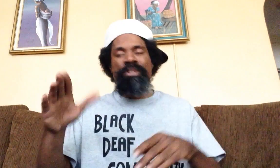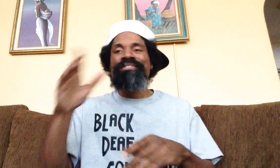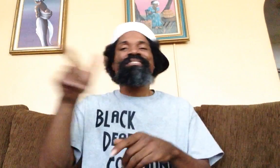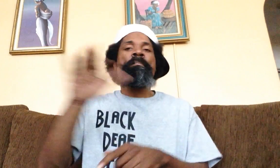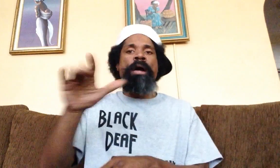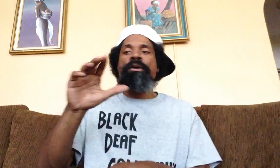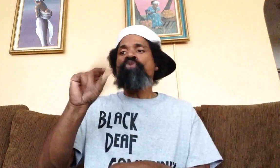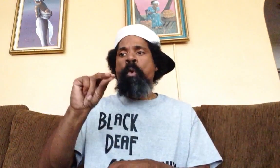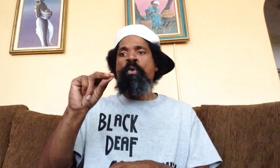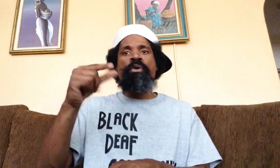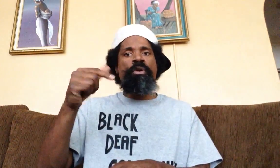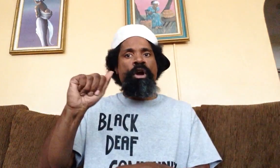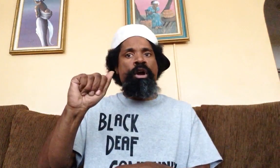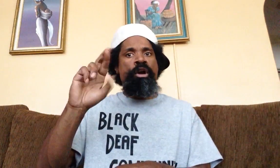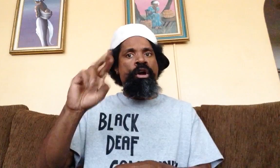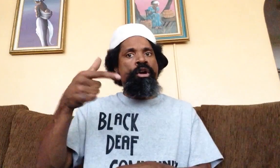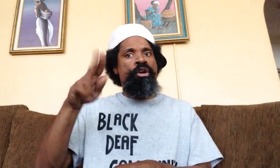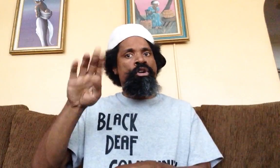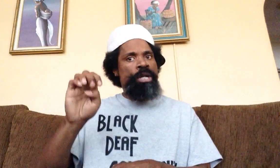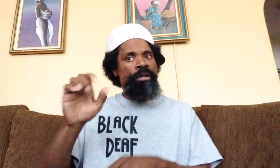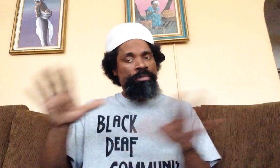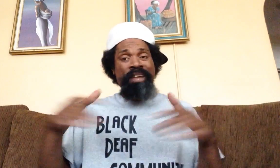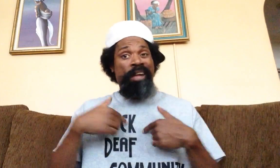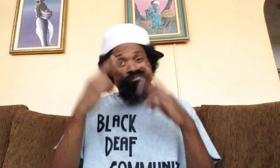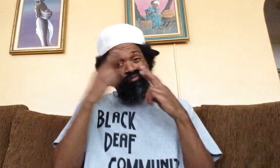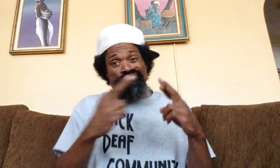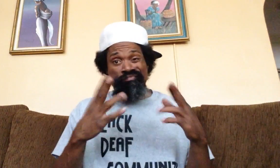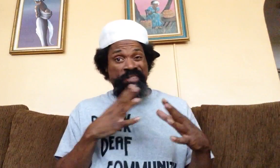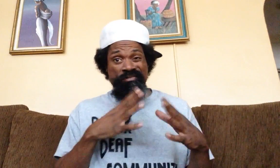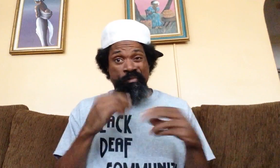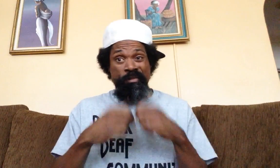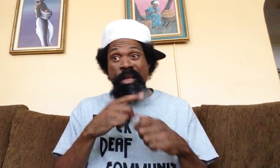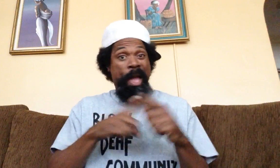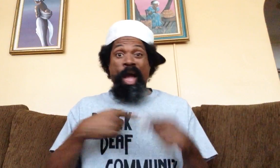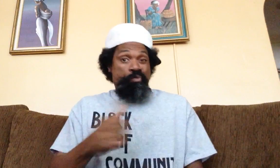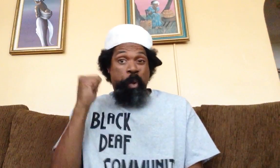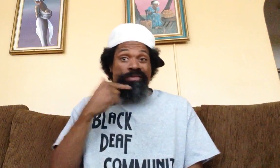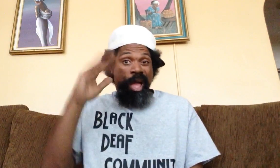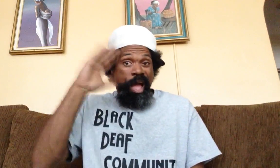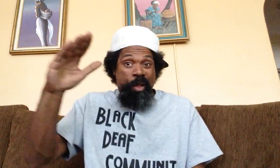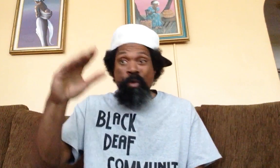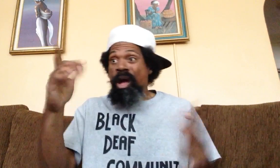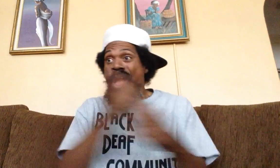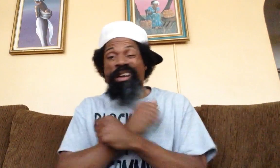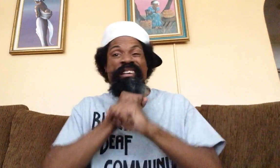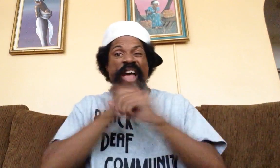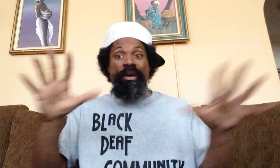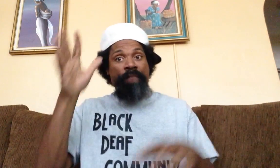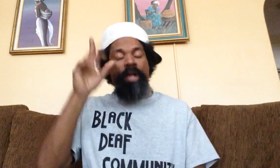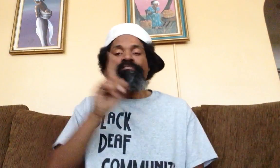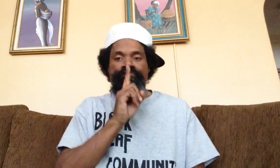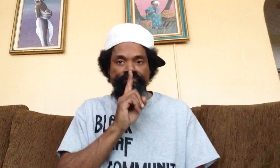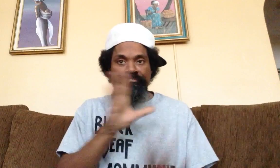Great champions usually do the right thing. And these guys conducted themselves like street yard bullies.